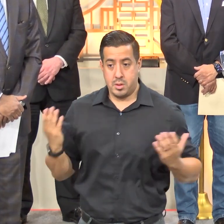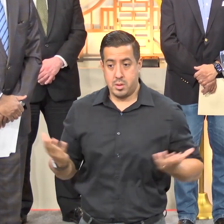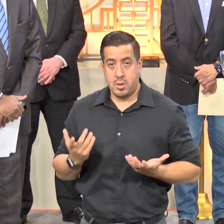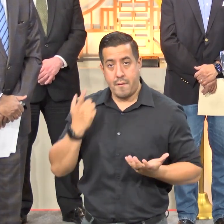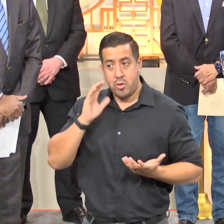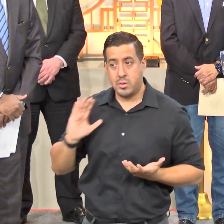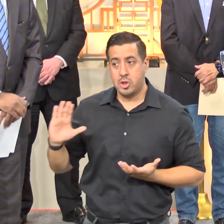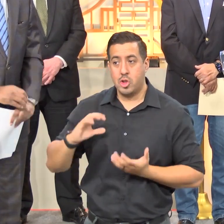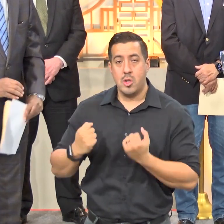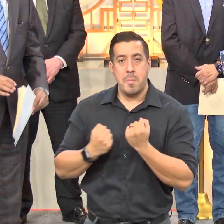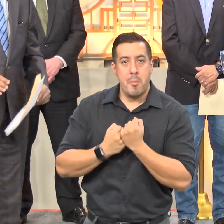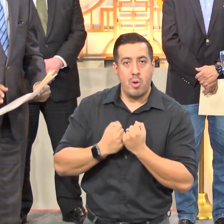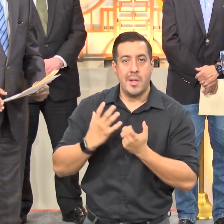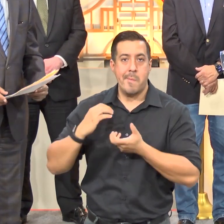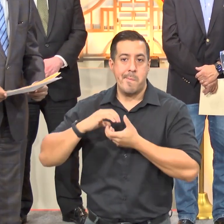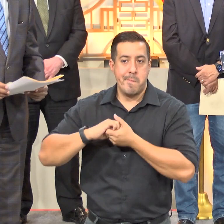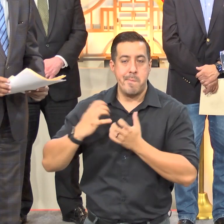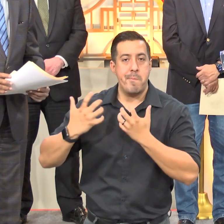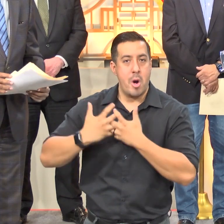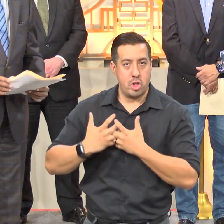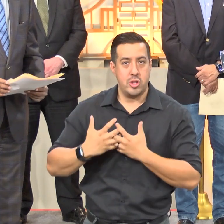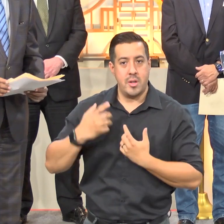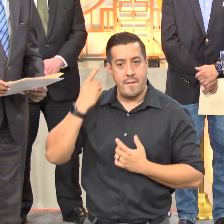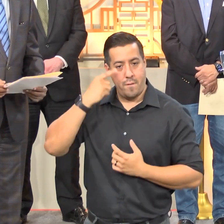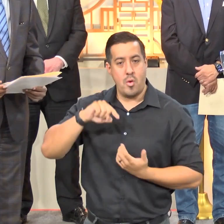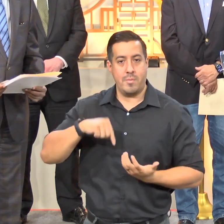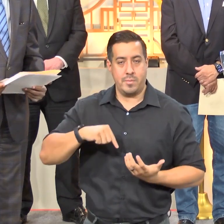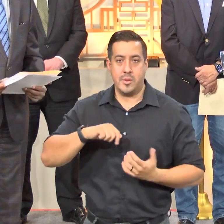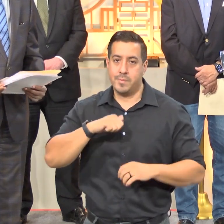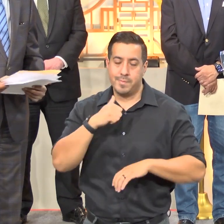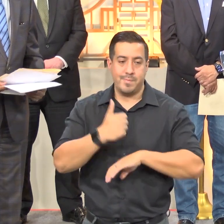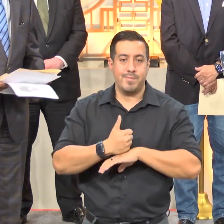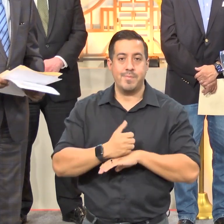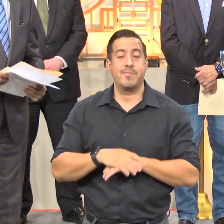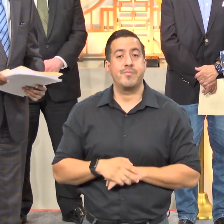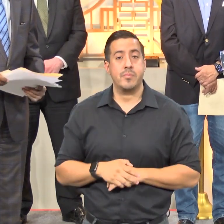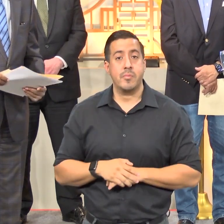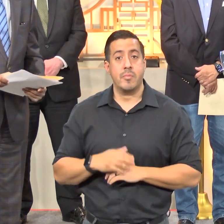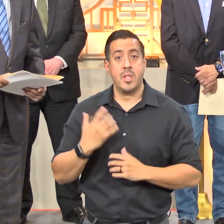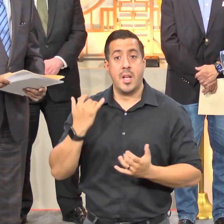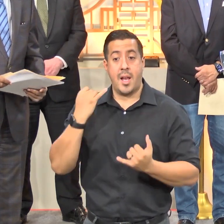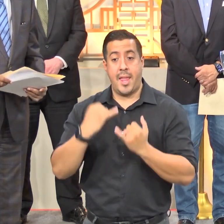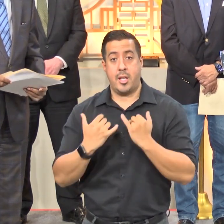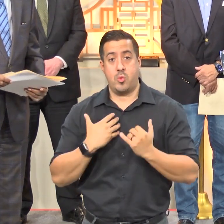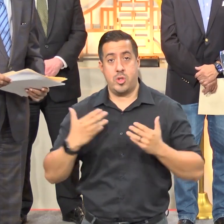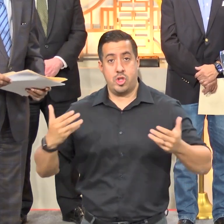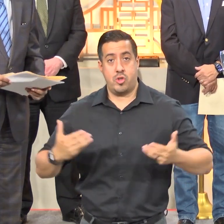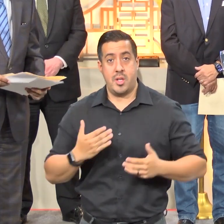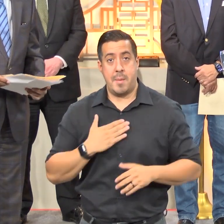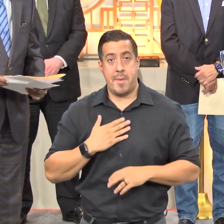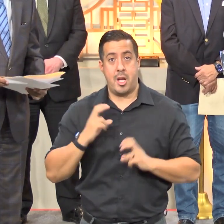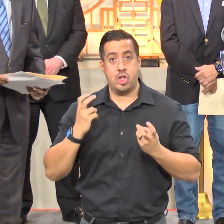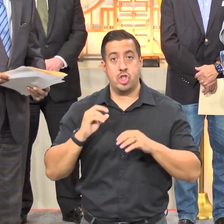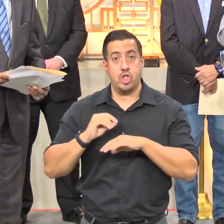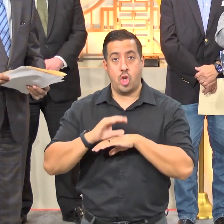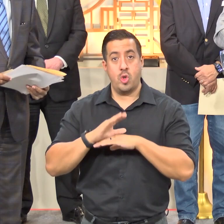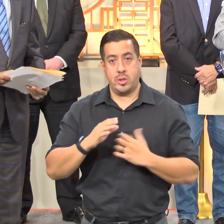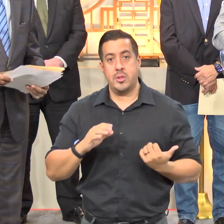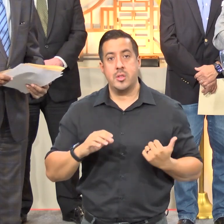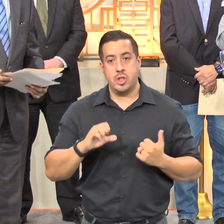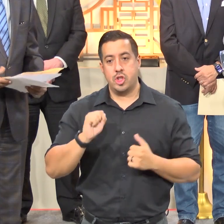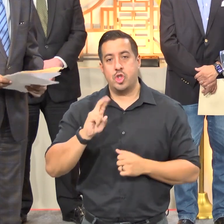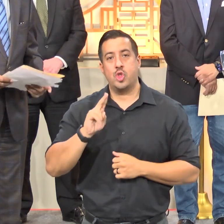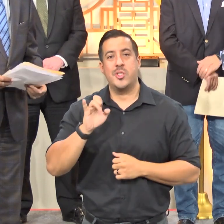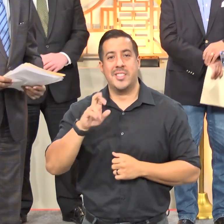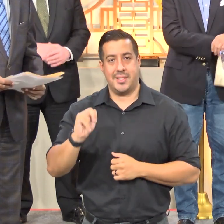their support and partnership in this endeavor. And lastly, I would like to introduce my co-chair, Ms. Susan Christian.